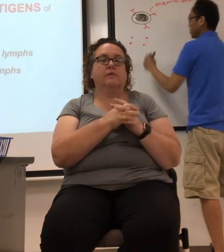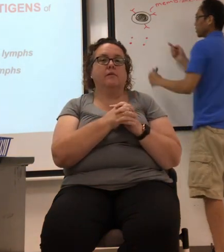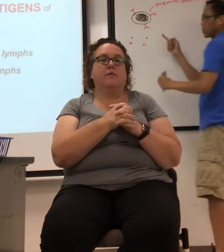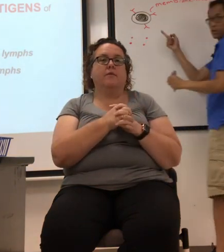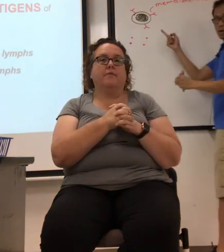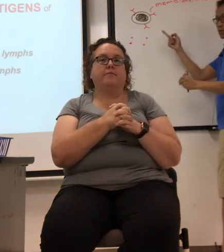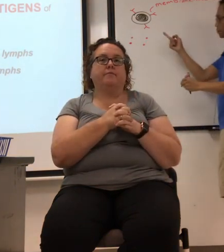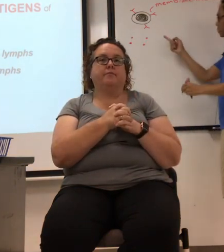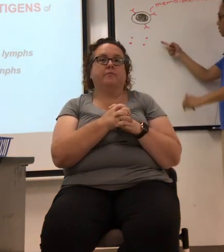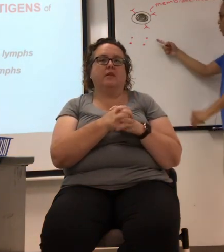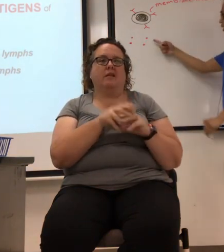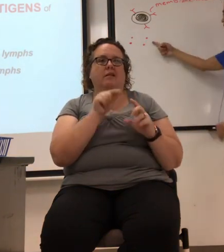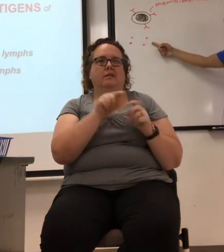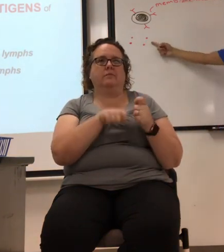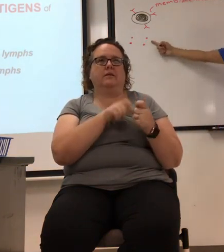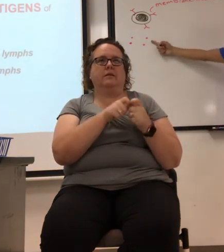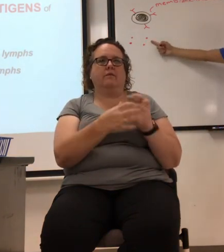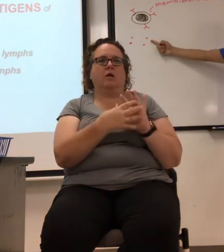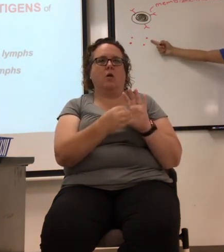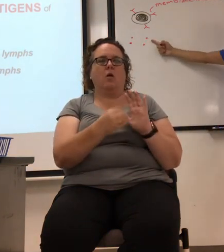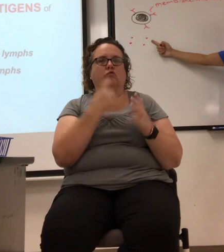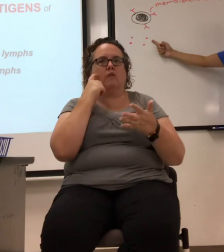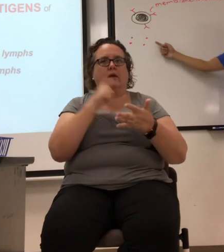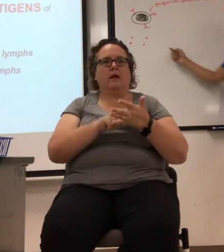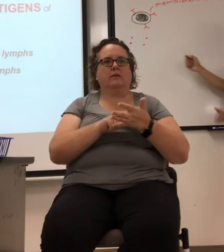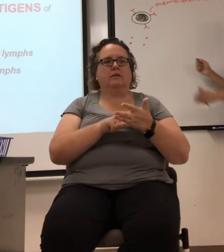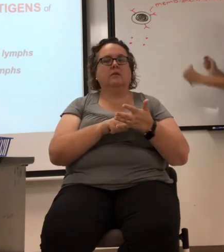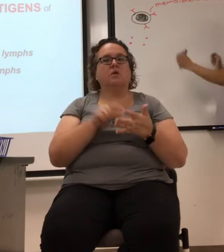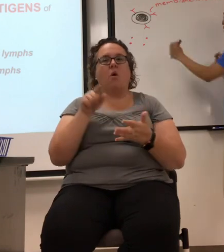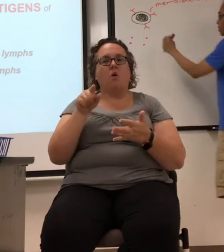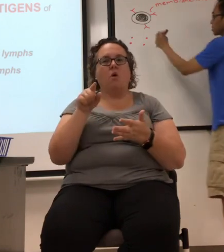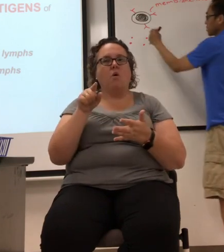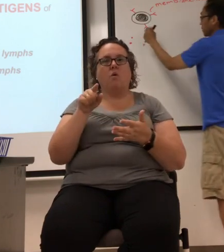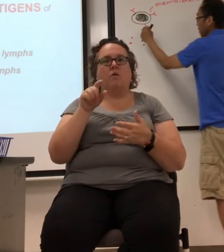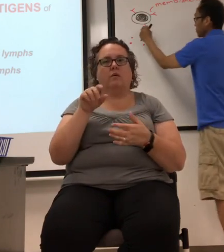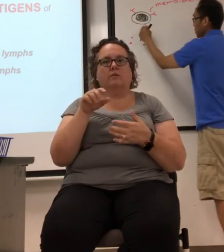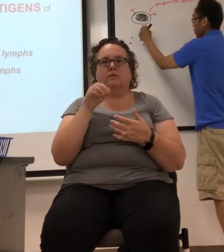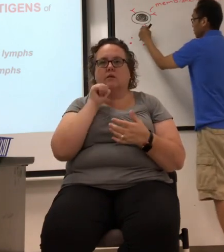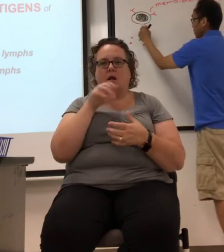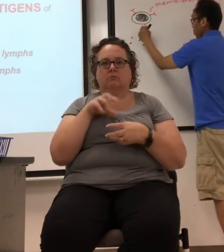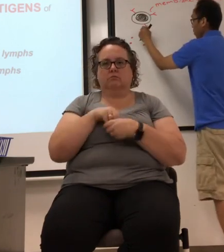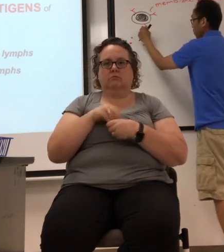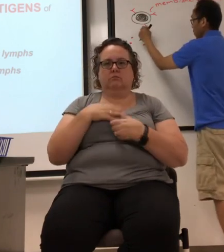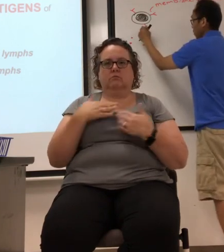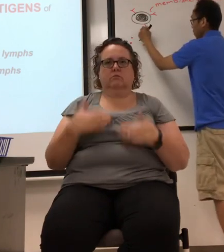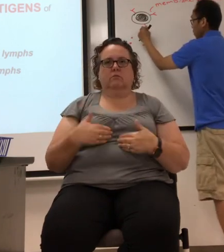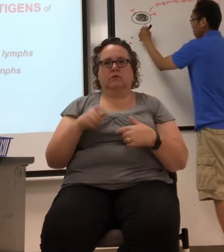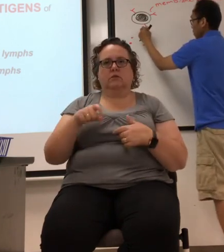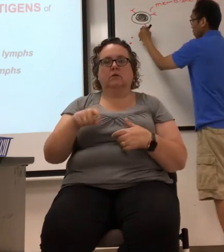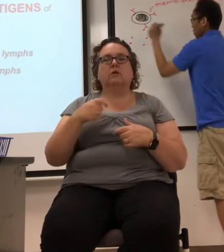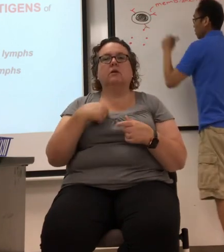that this particular clone recognizes my foreign invader, my little red balls, and bumps into it somewhere,